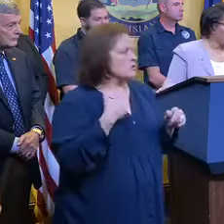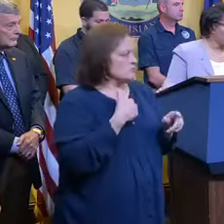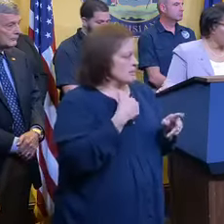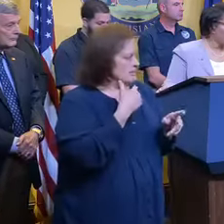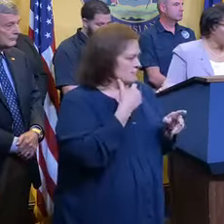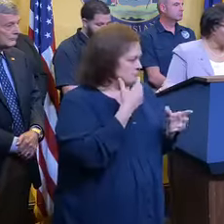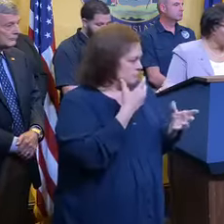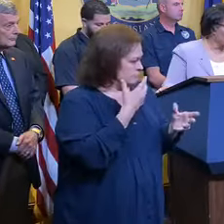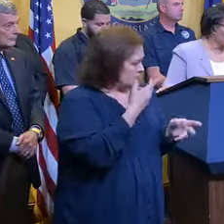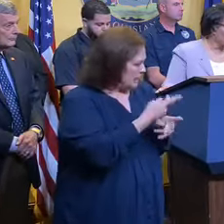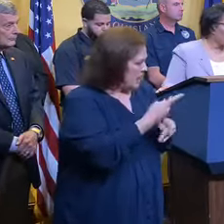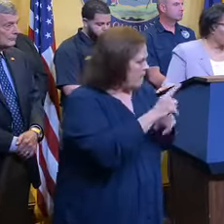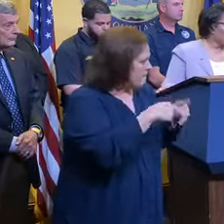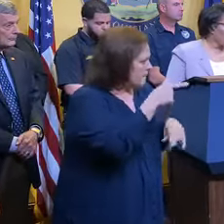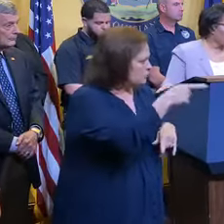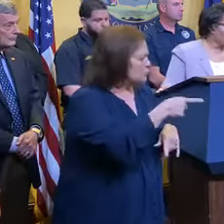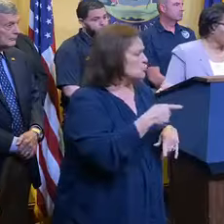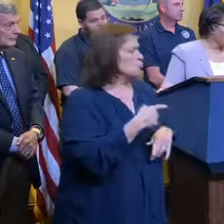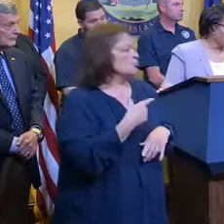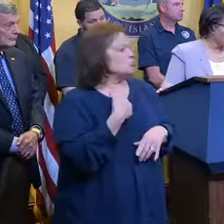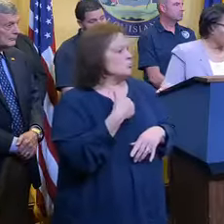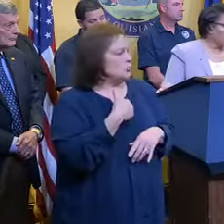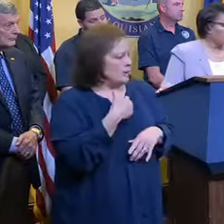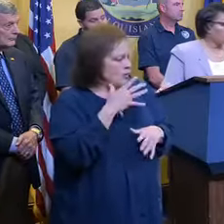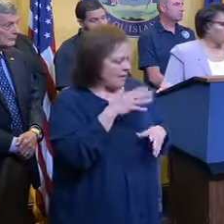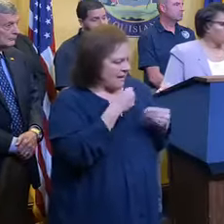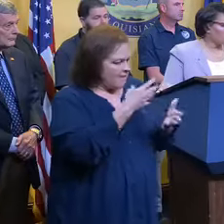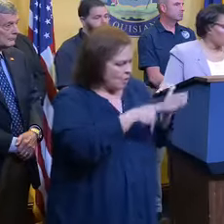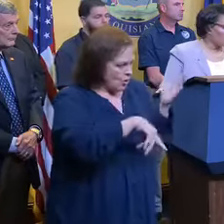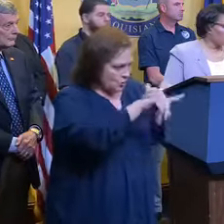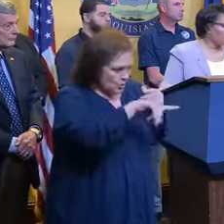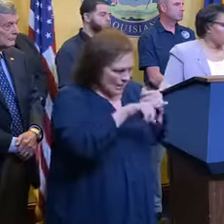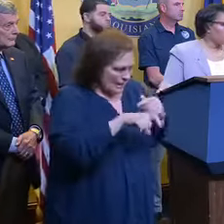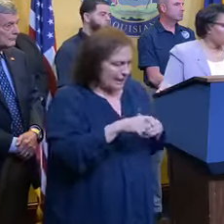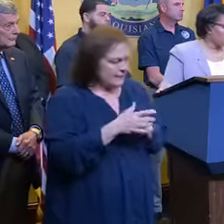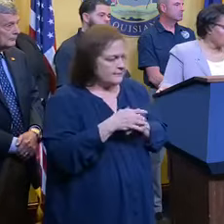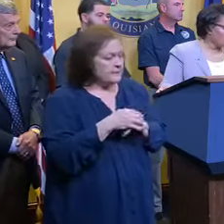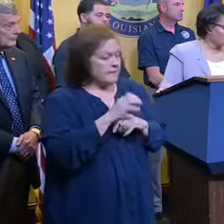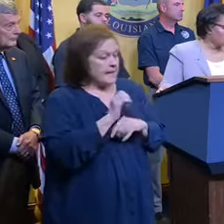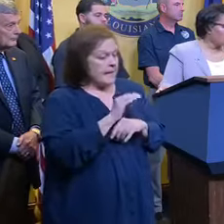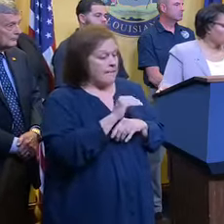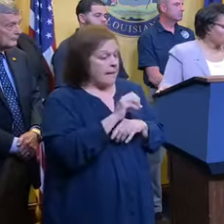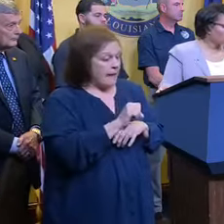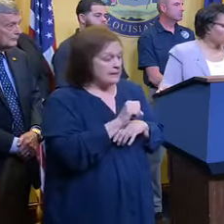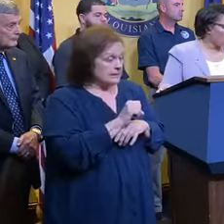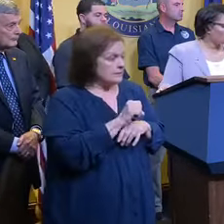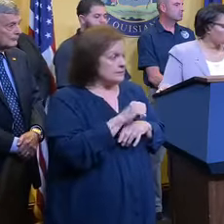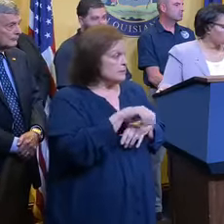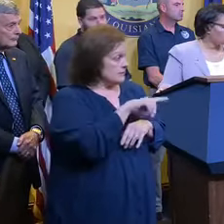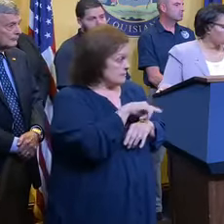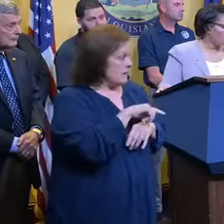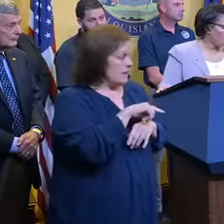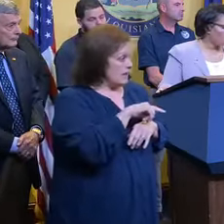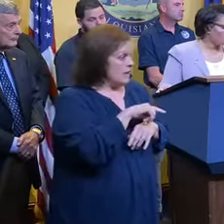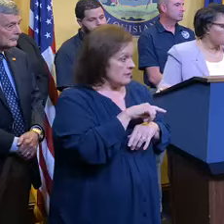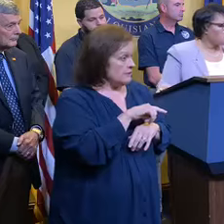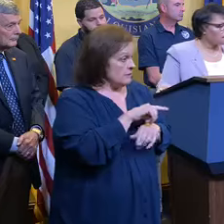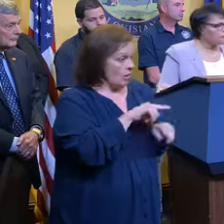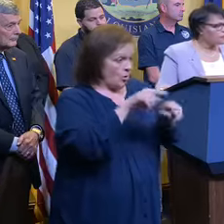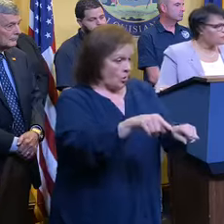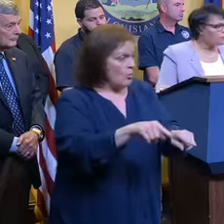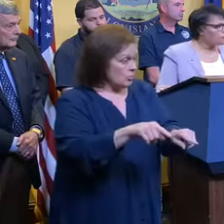make sure that you have the resources that you need. But of course, EMS is responding to those